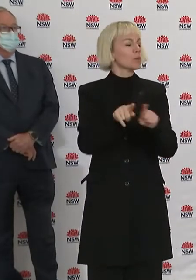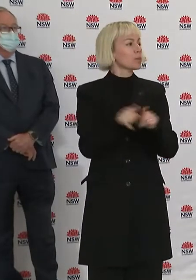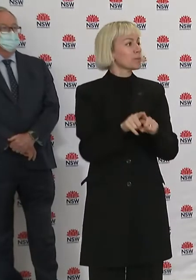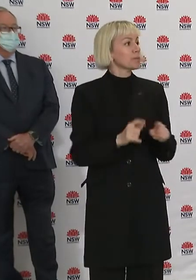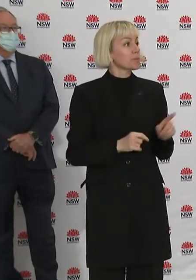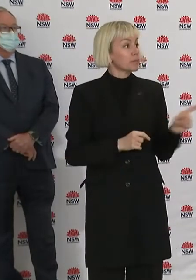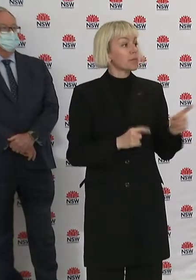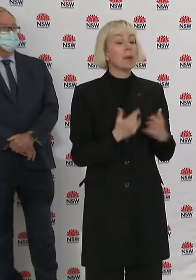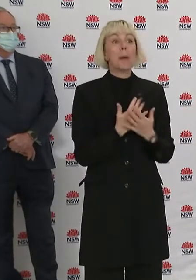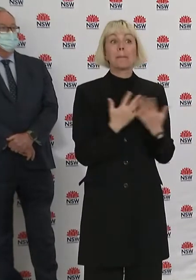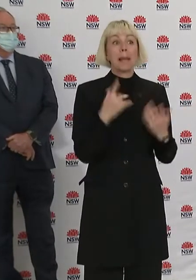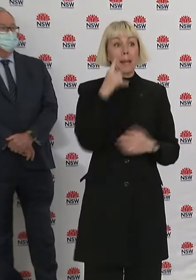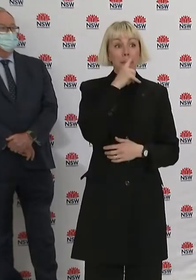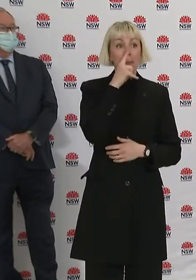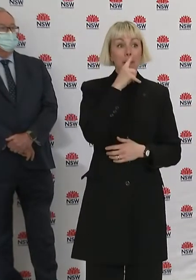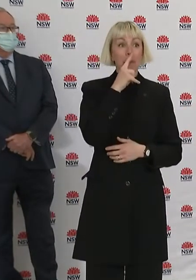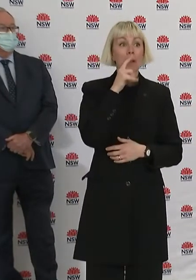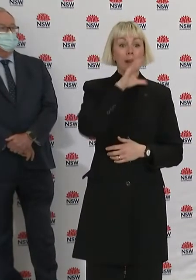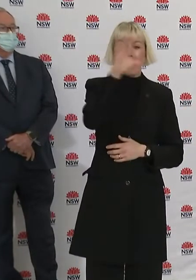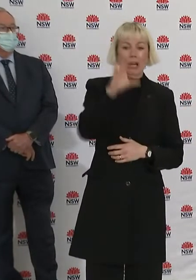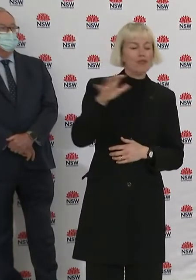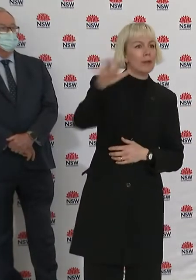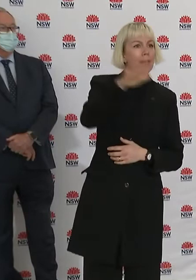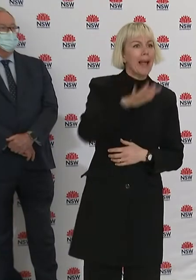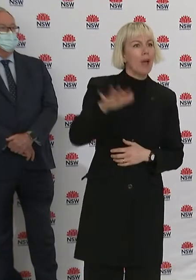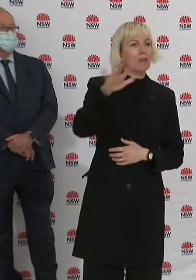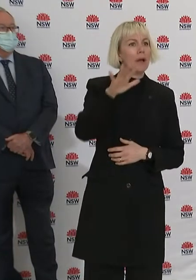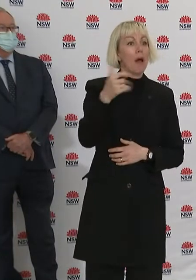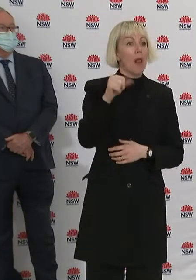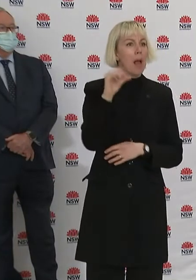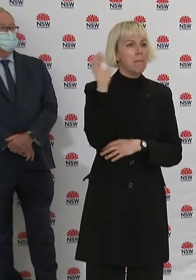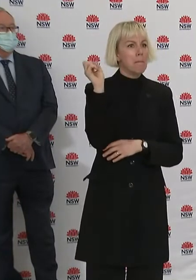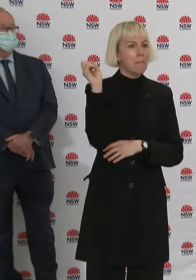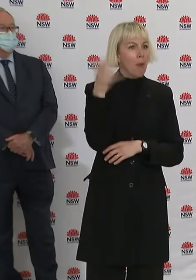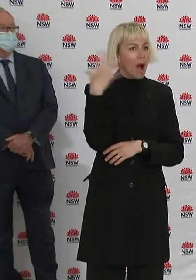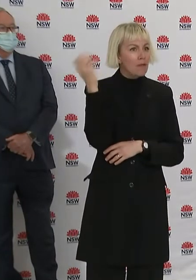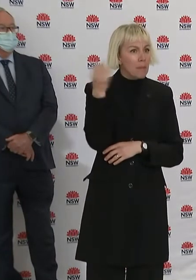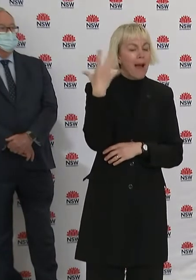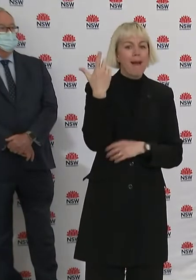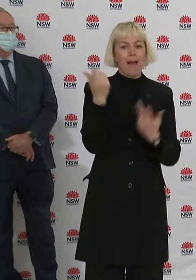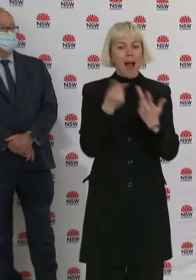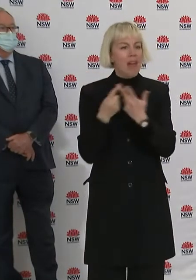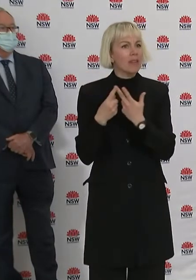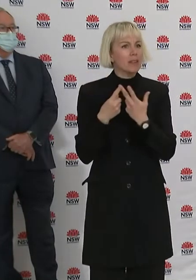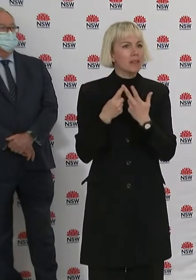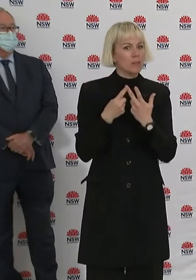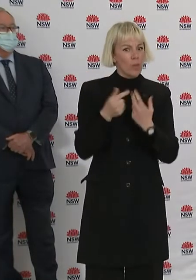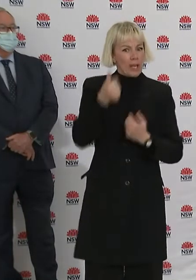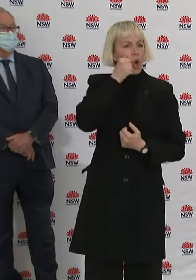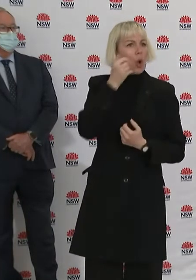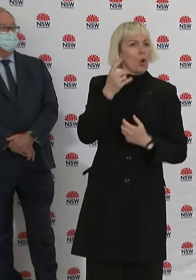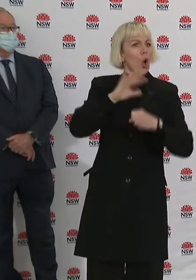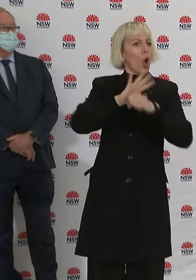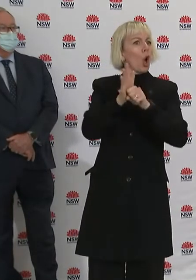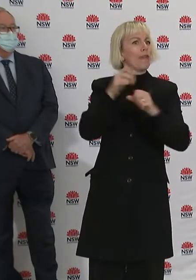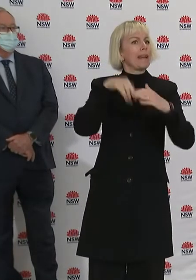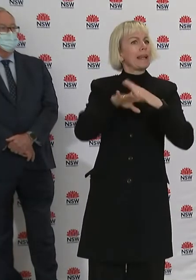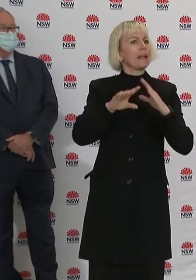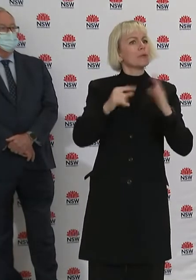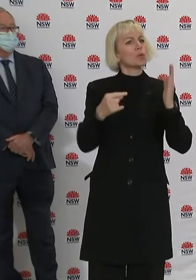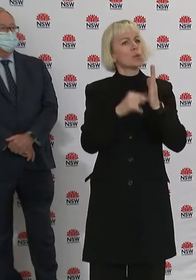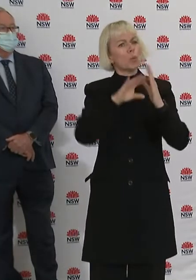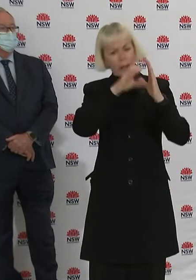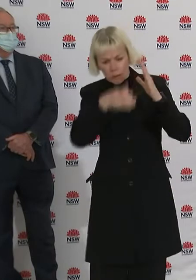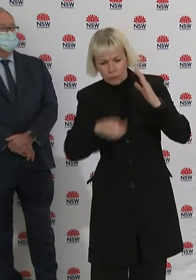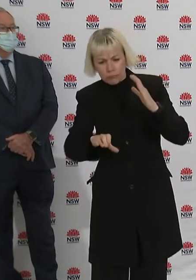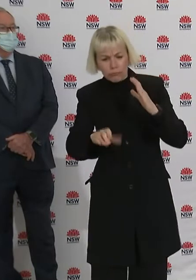New South Wales. We've had this sewage detection in the Byron Bay. A lot of GPs in those areas are refusing to give people under the age of 40 AstraZeneca. And